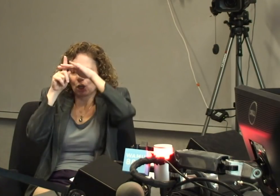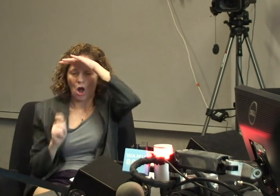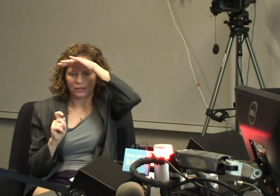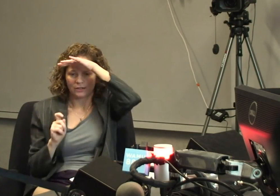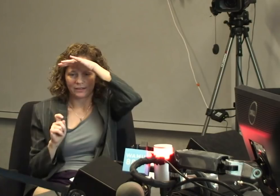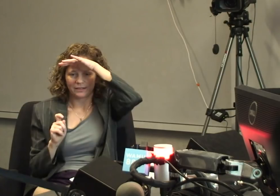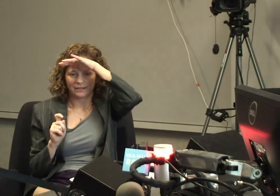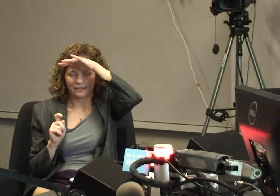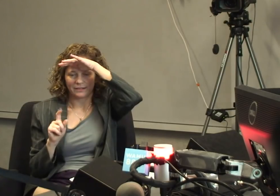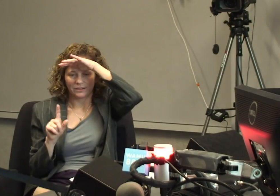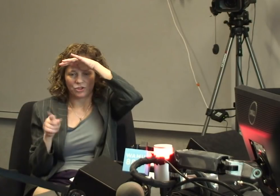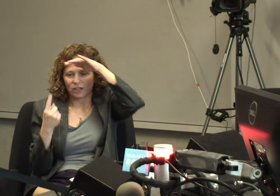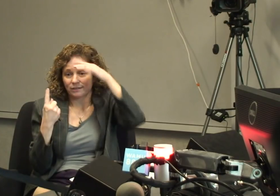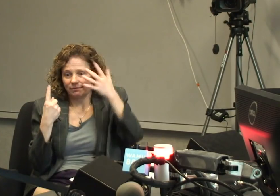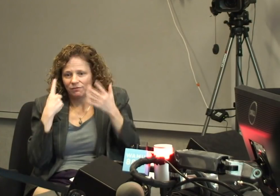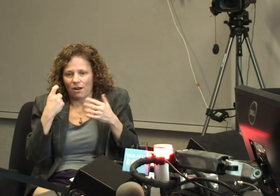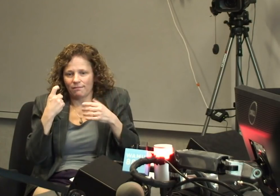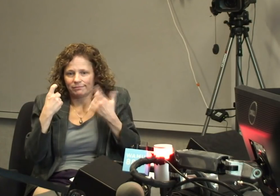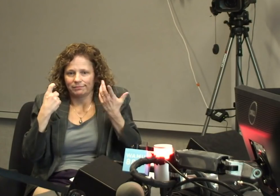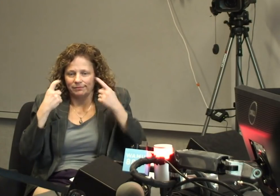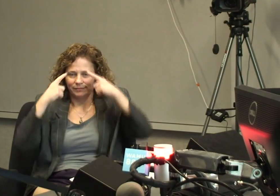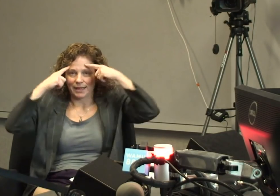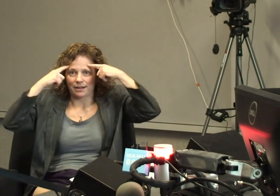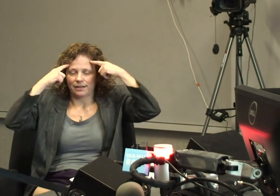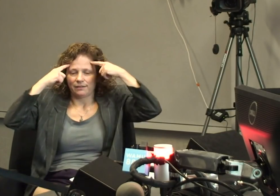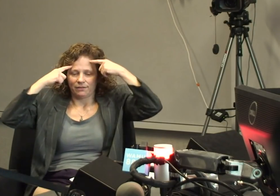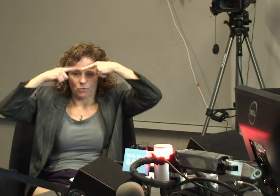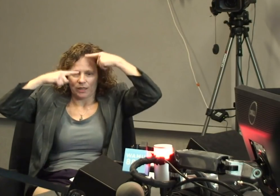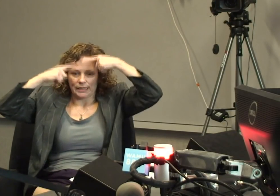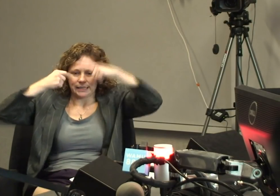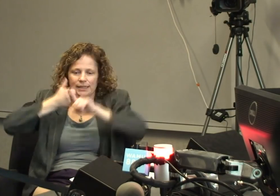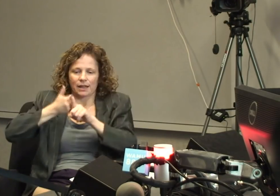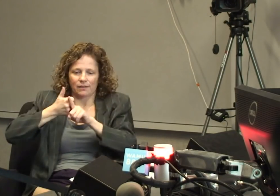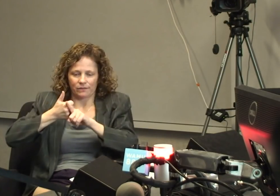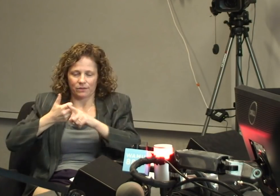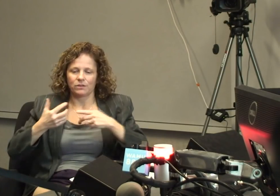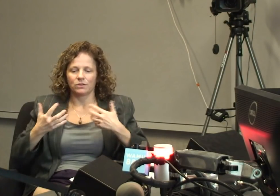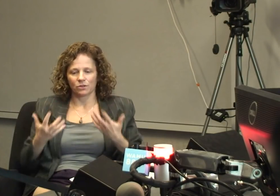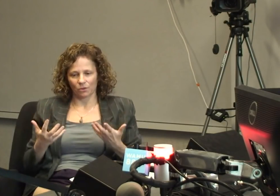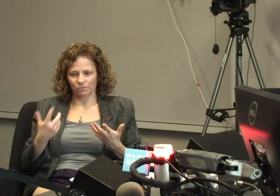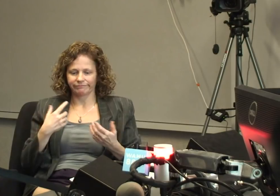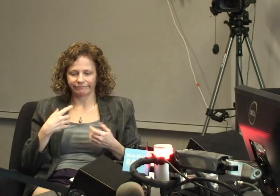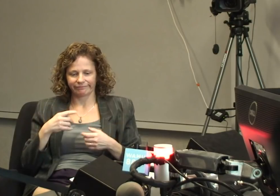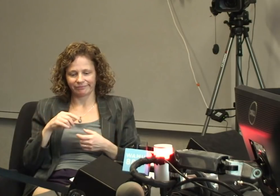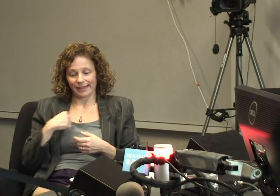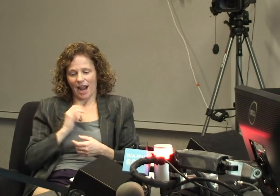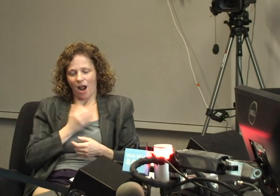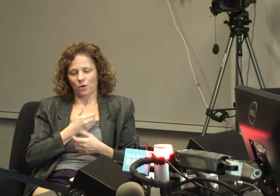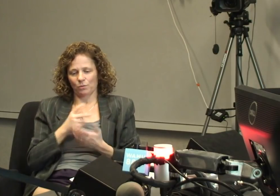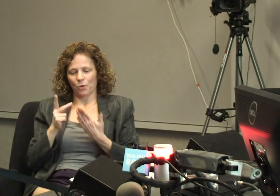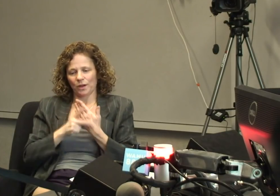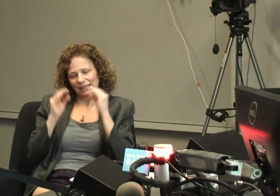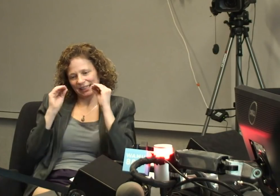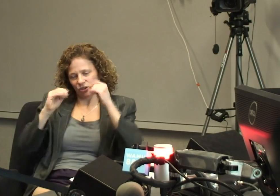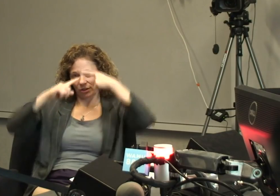but there are, of course, issues of messages, information being deleted just because of the cognitive process being as complex as it is. So